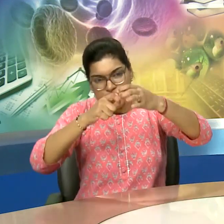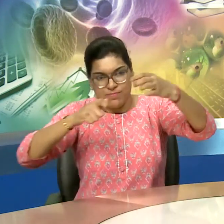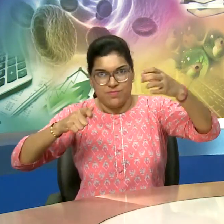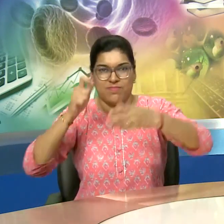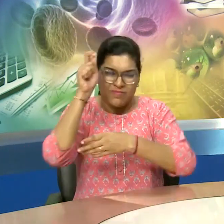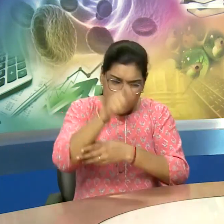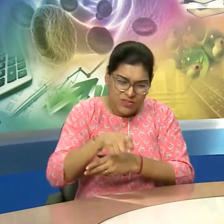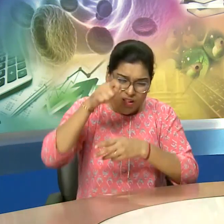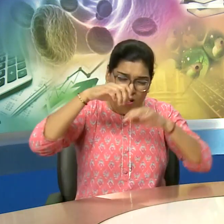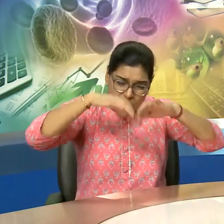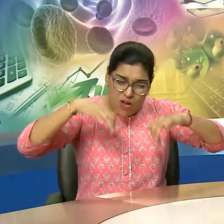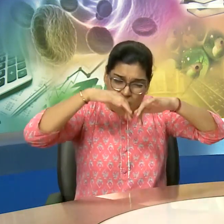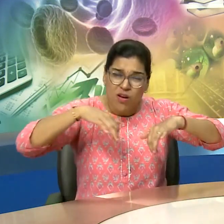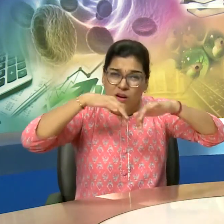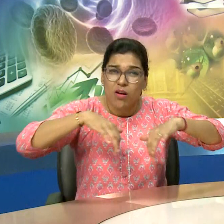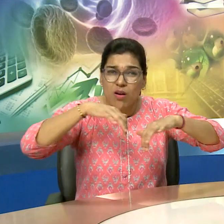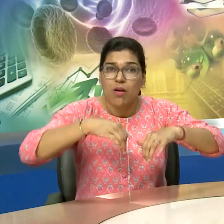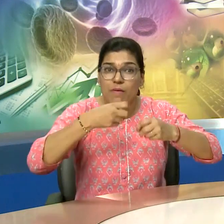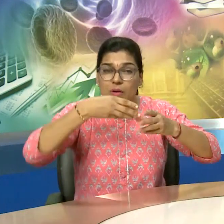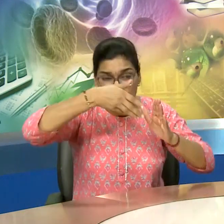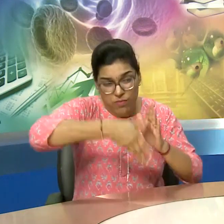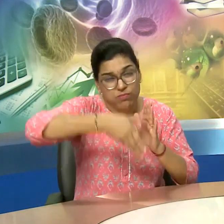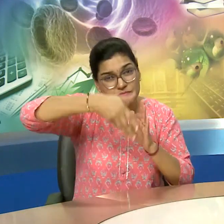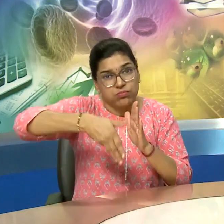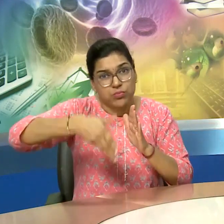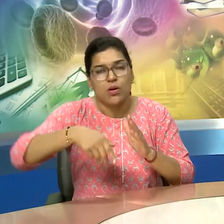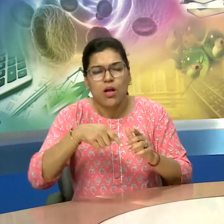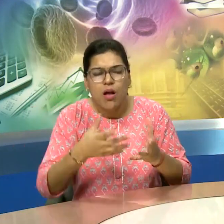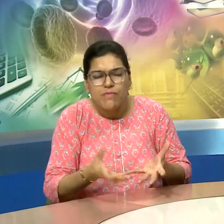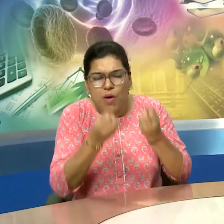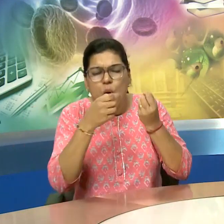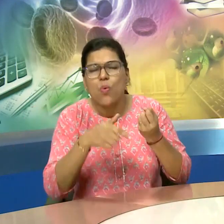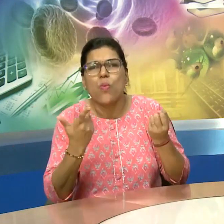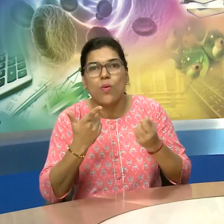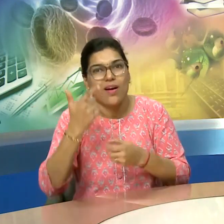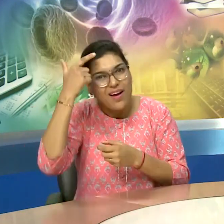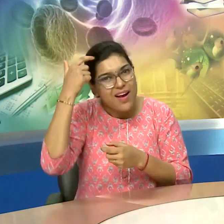they came across metal ores